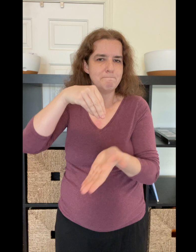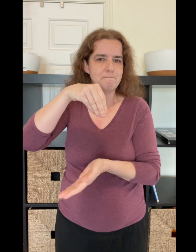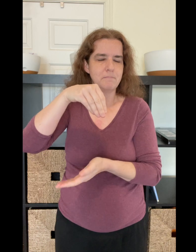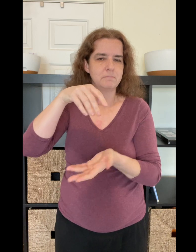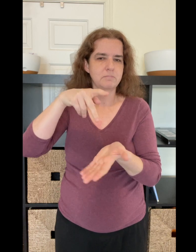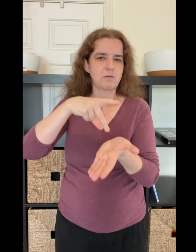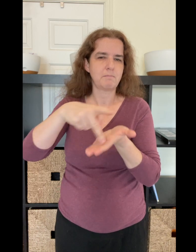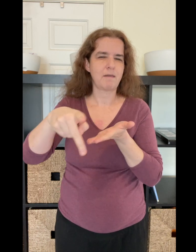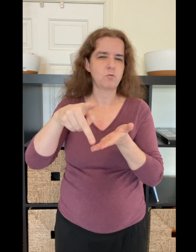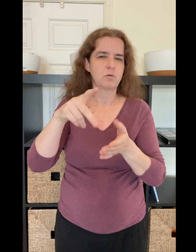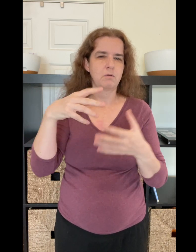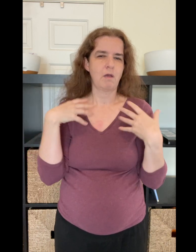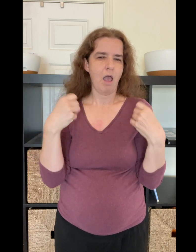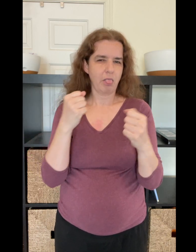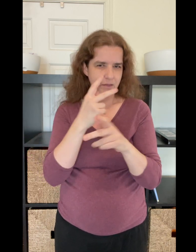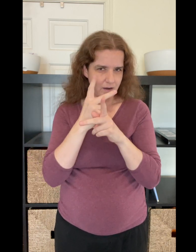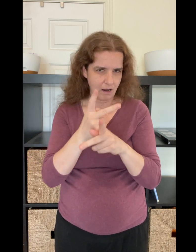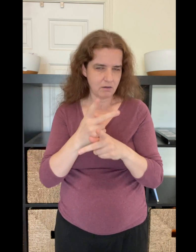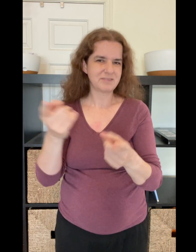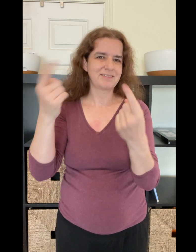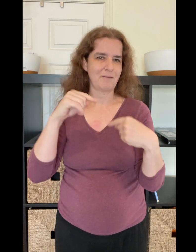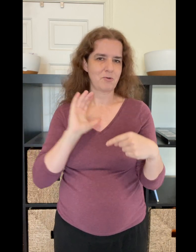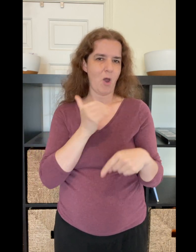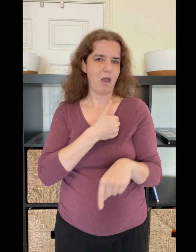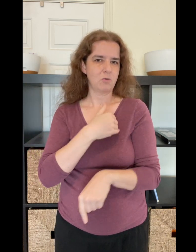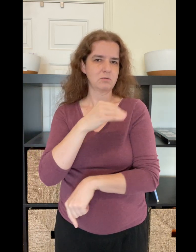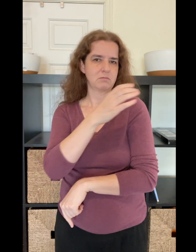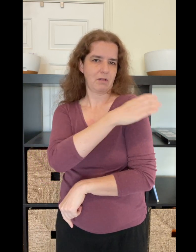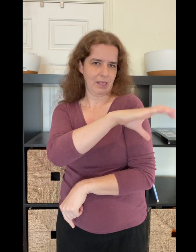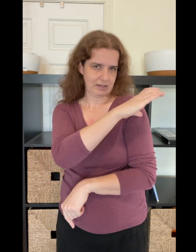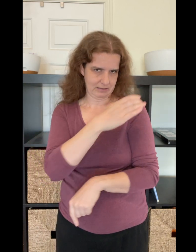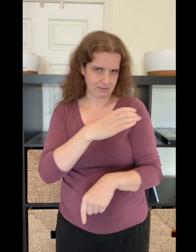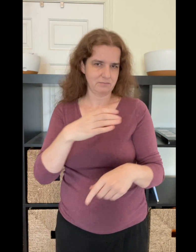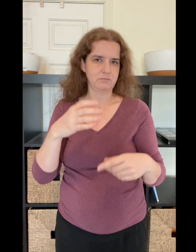can't afford to pay for health care, they come to our clinic